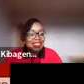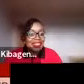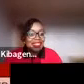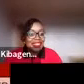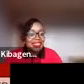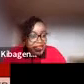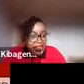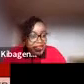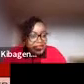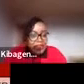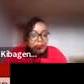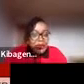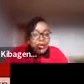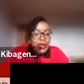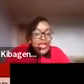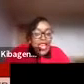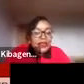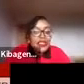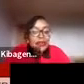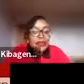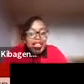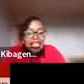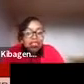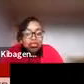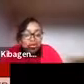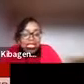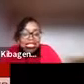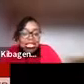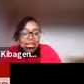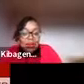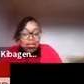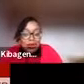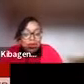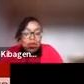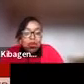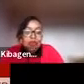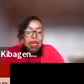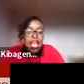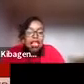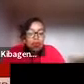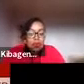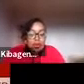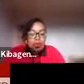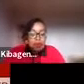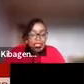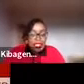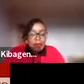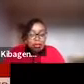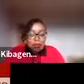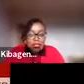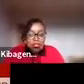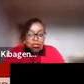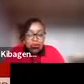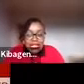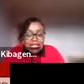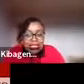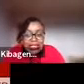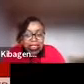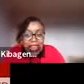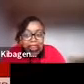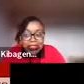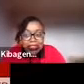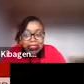Mega as the first runners-up. We have Tamara Juliet Awino from Aluwar Mixed Primary School